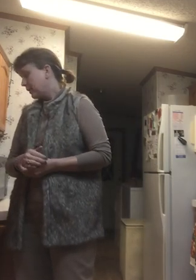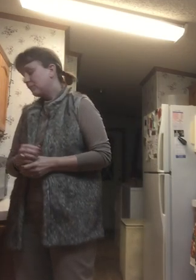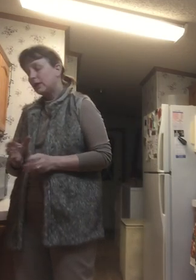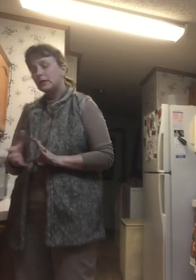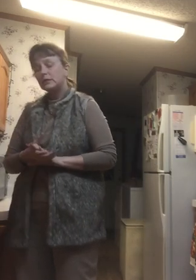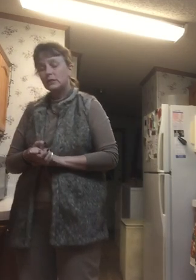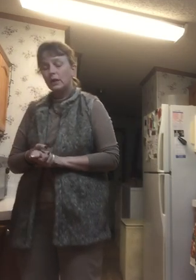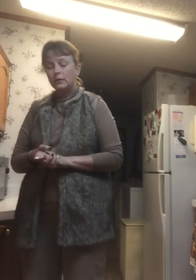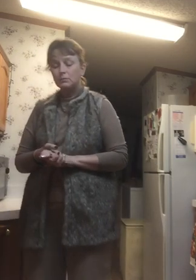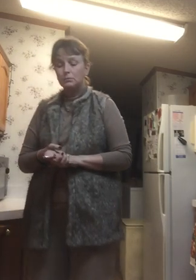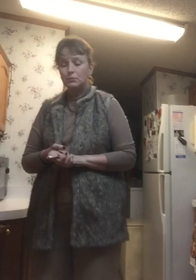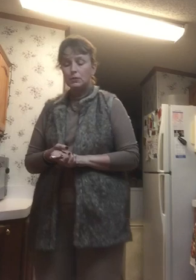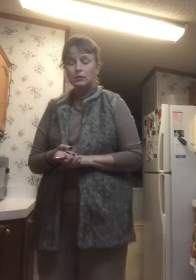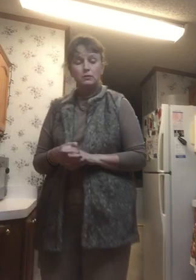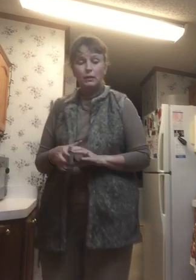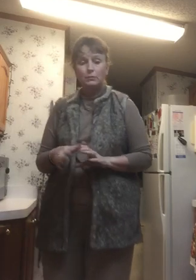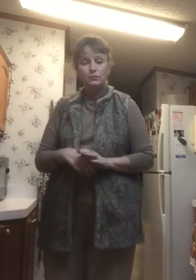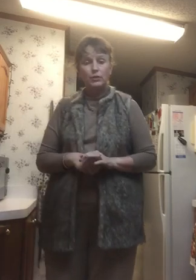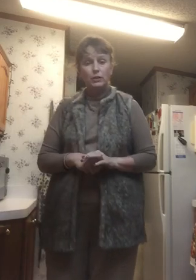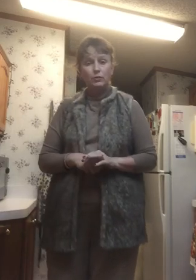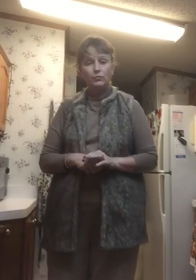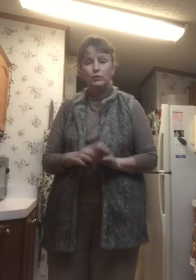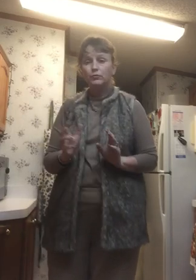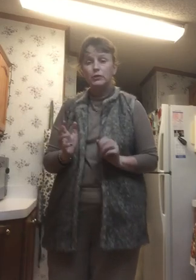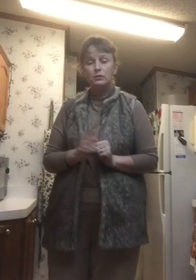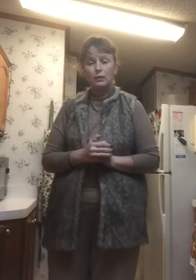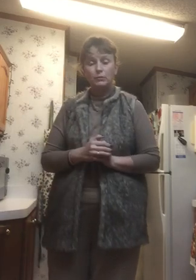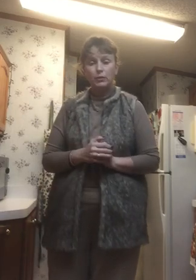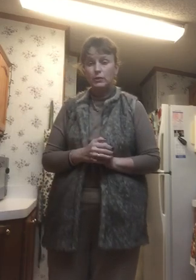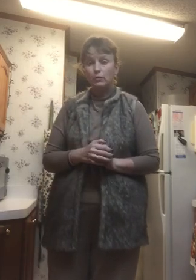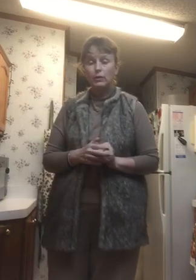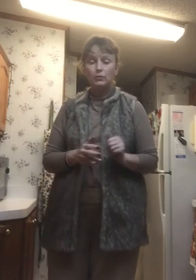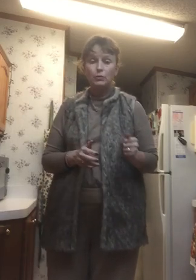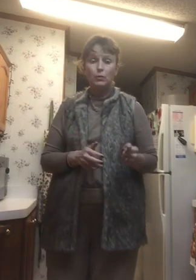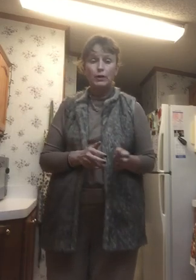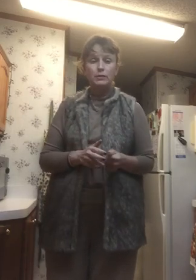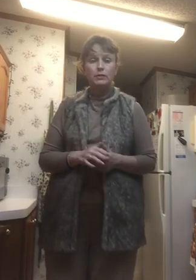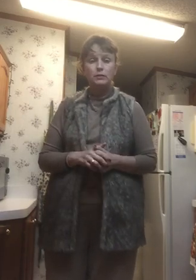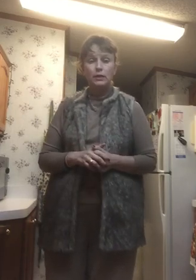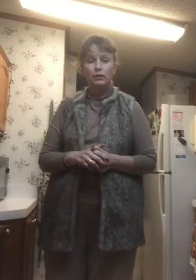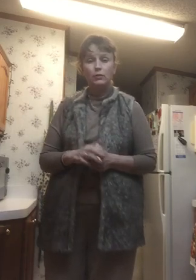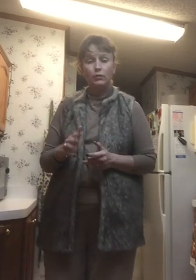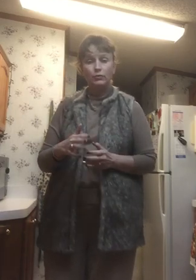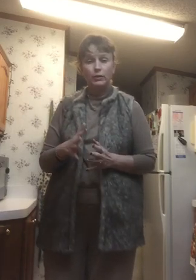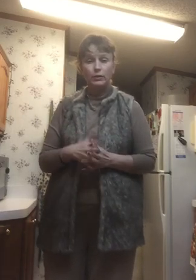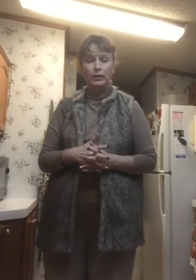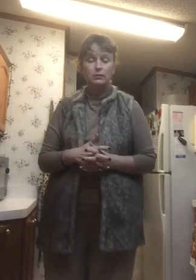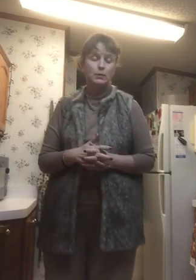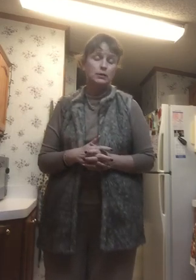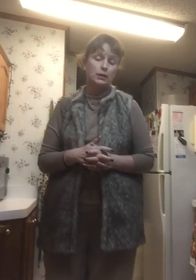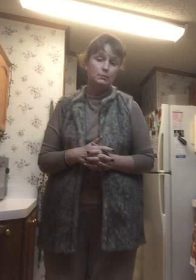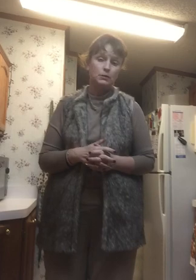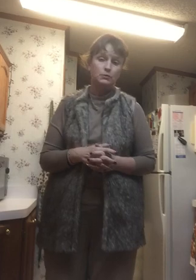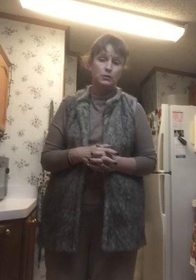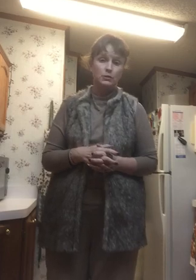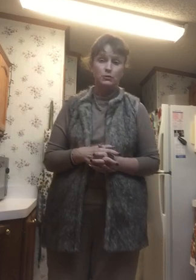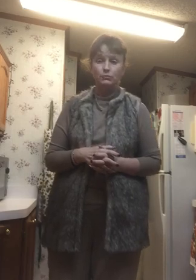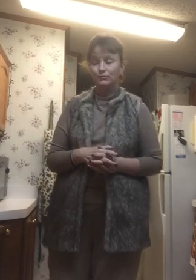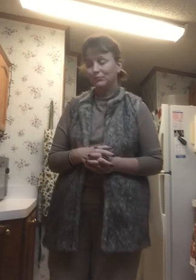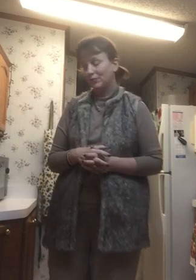If at any time you need to stop this video, feel free to stop the video and rewind it and go over it again as many times as you need to.